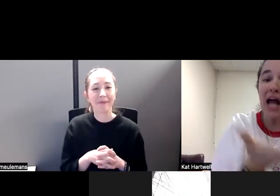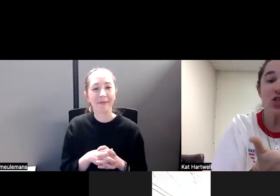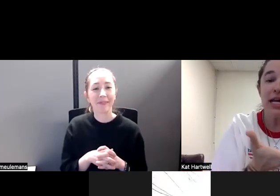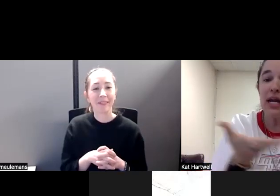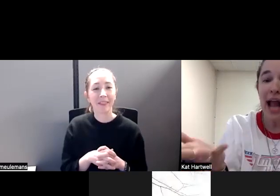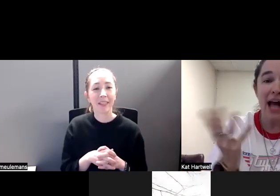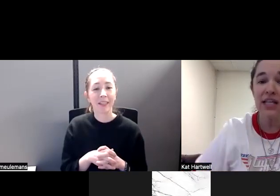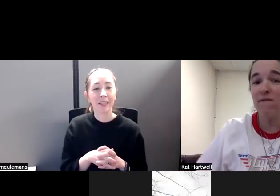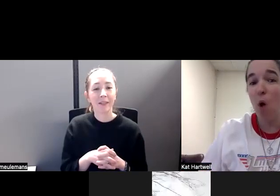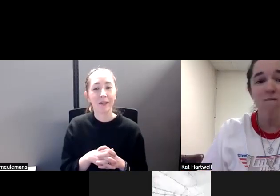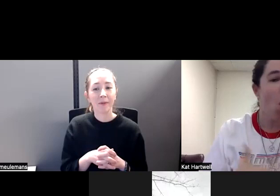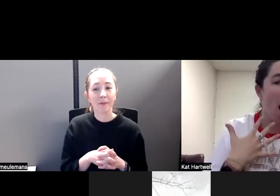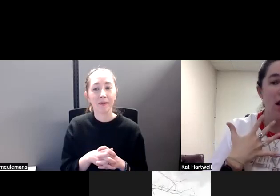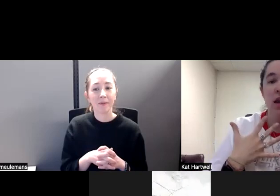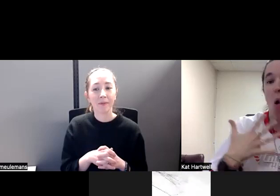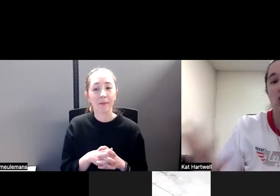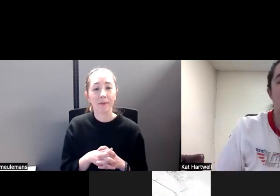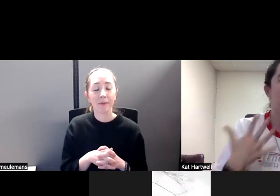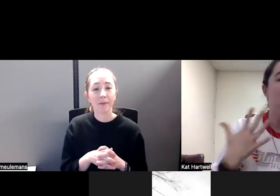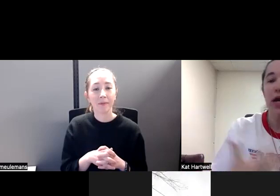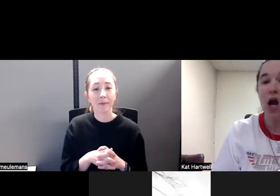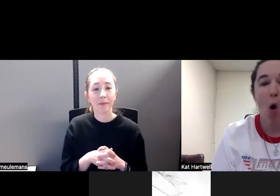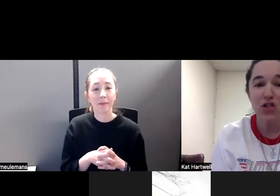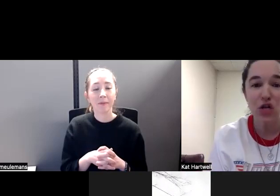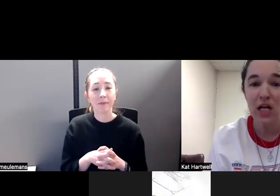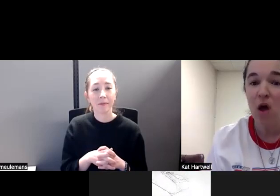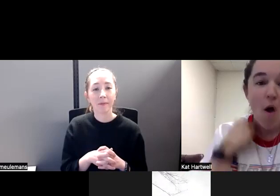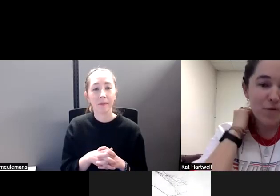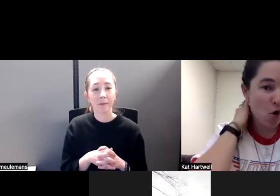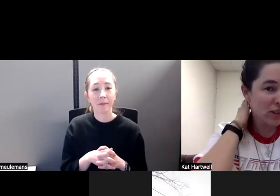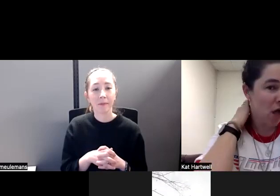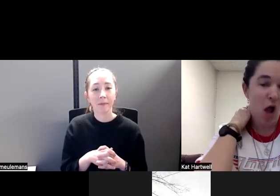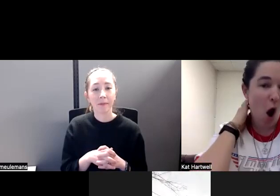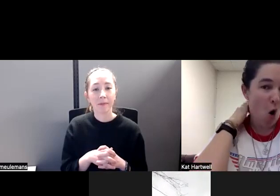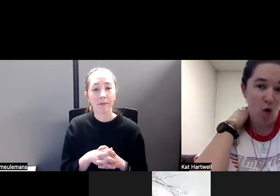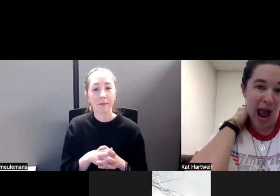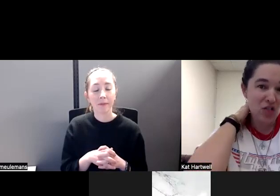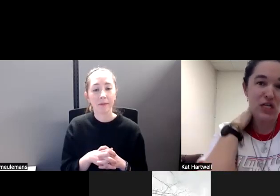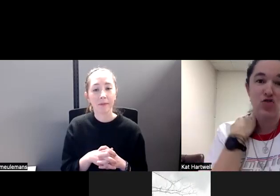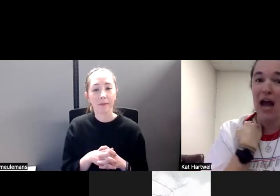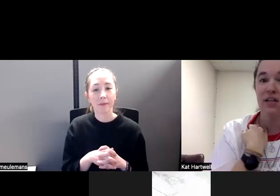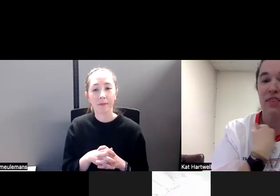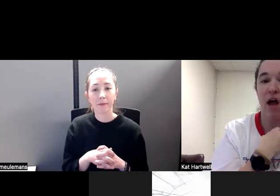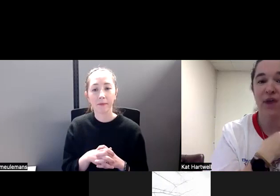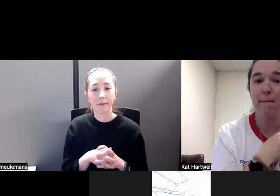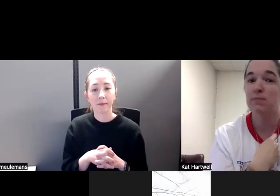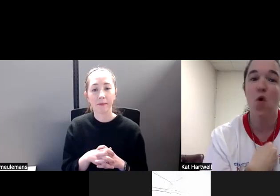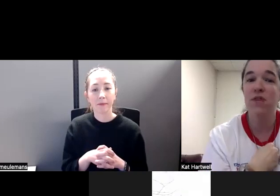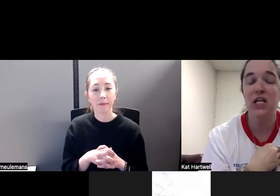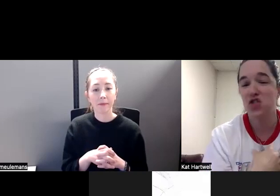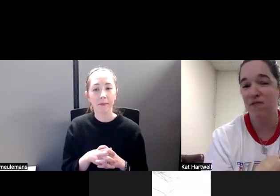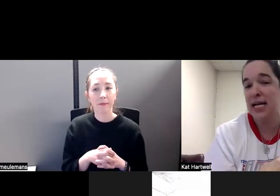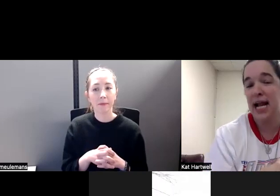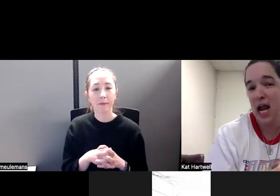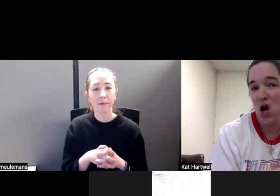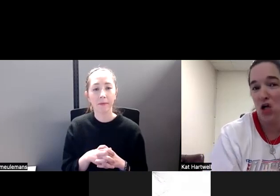So, Ashley and Kathy, if you have one or two burning questions for Kristin Lowe, as she directed the famous